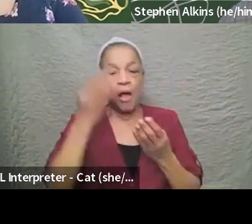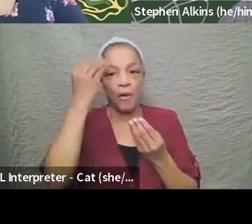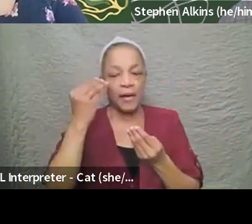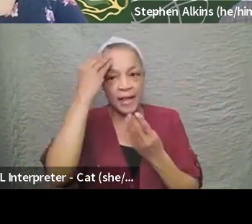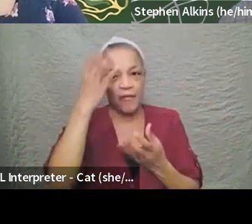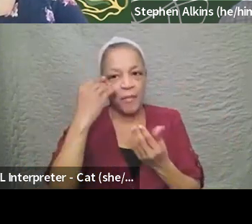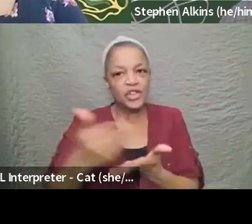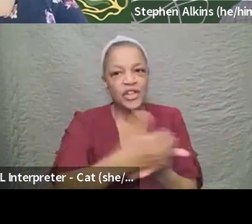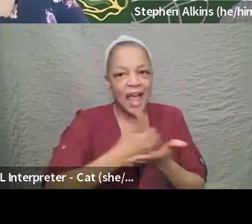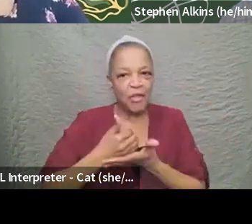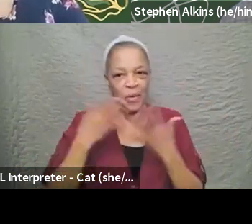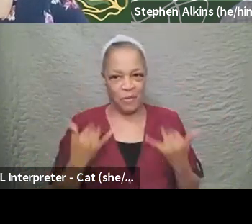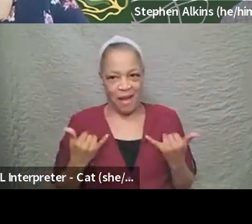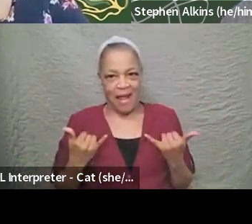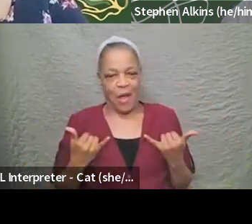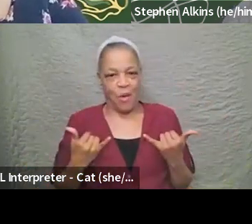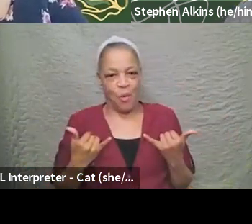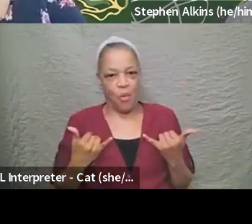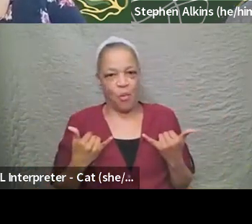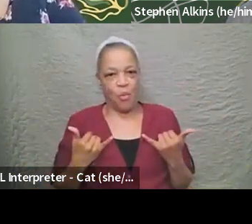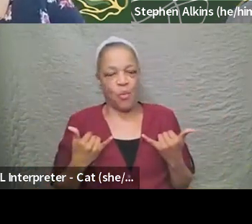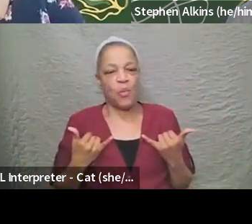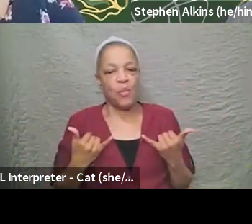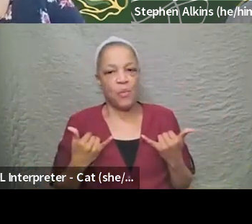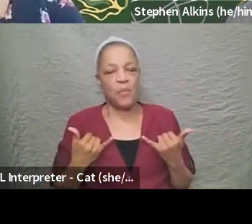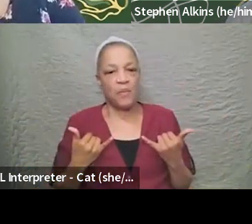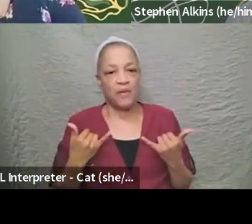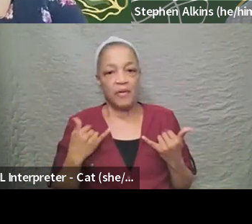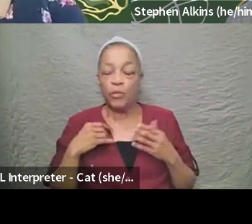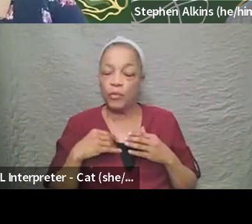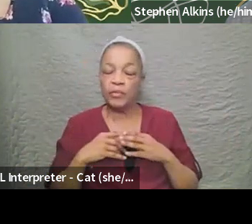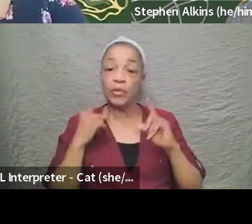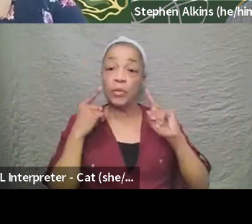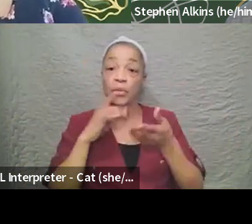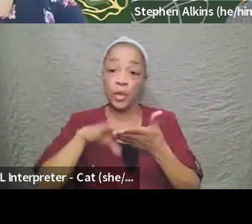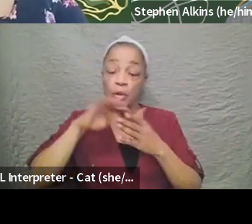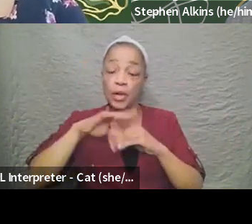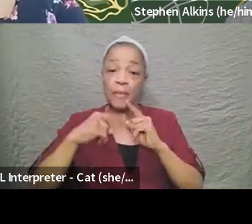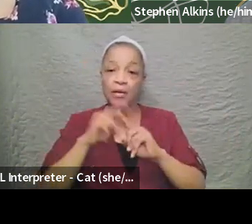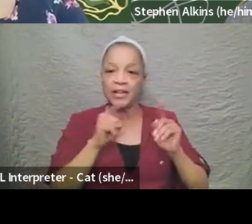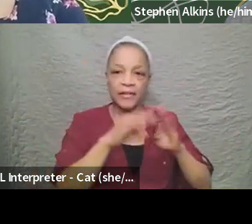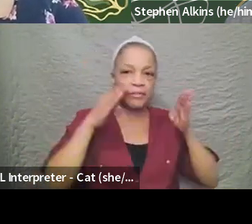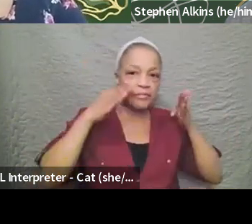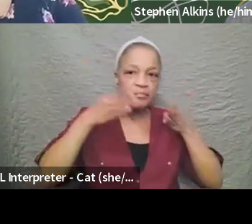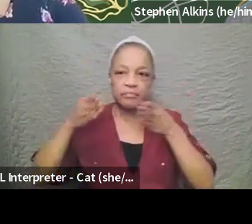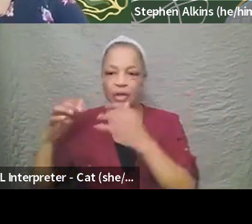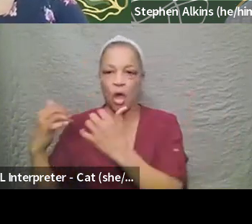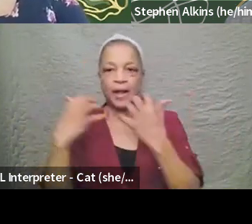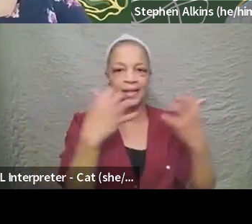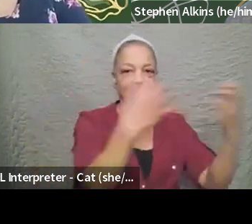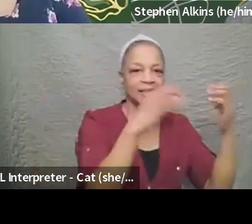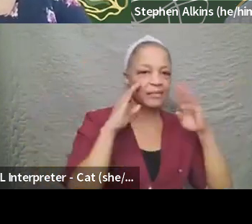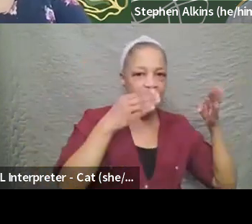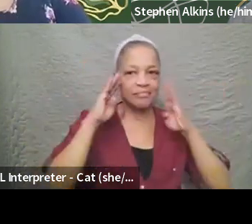phase right now for learning about different focal audiences